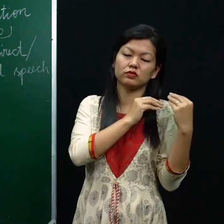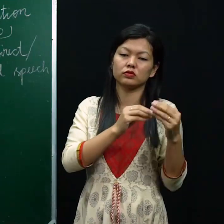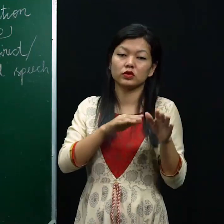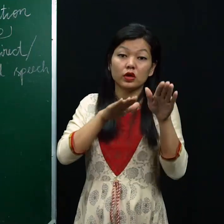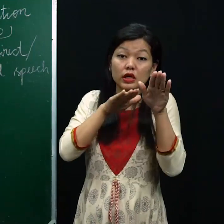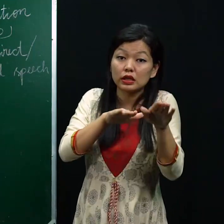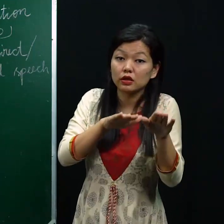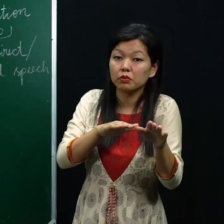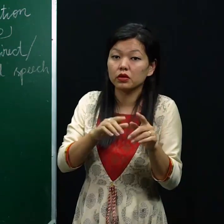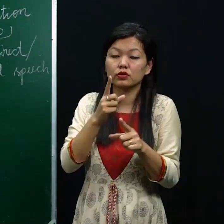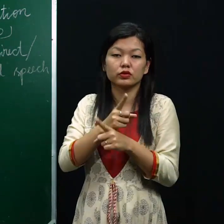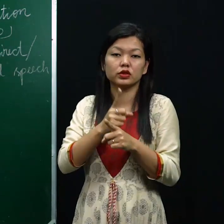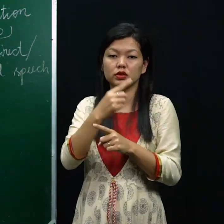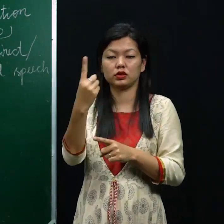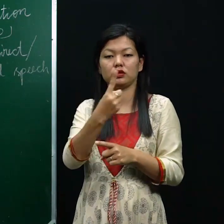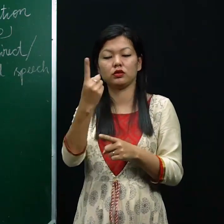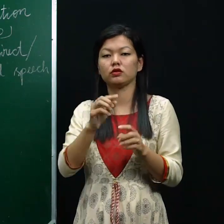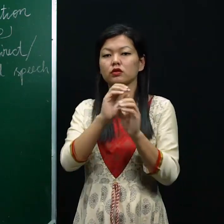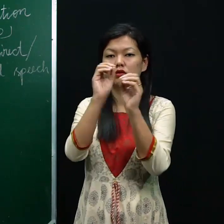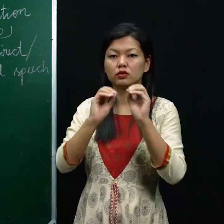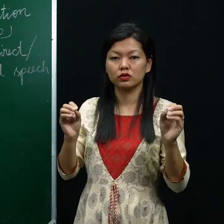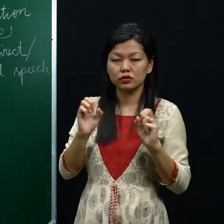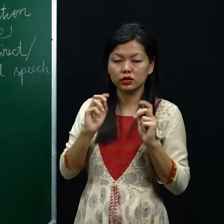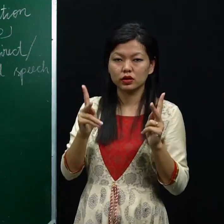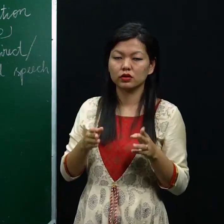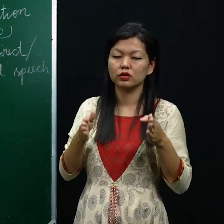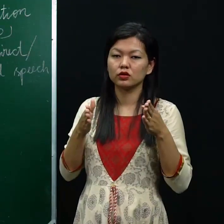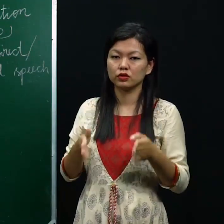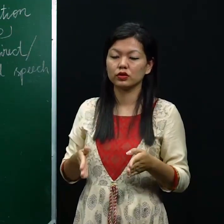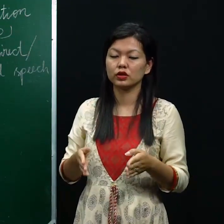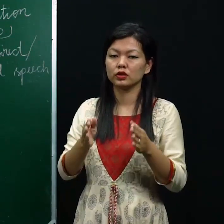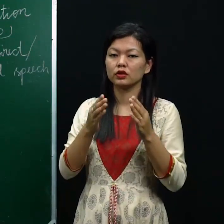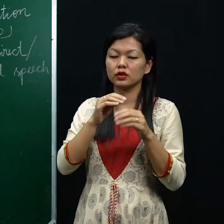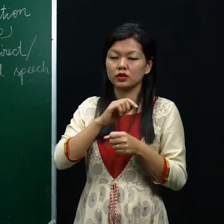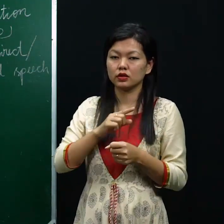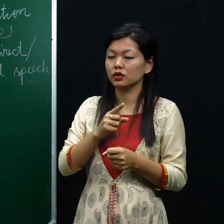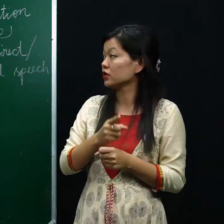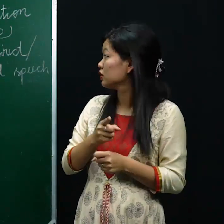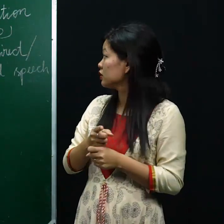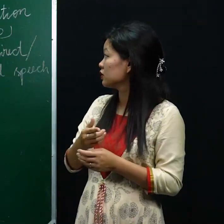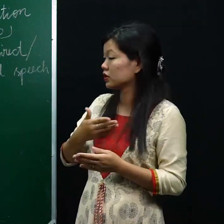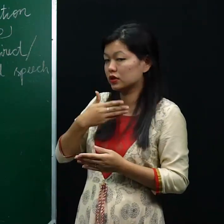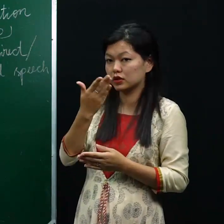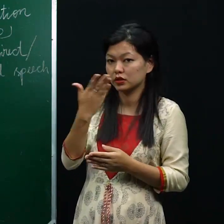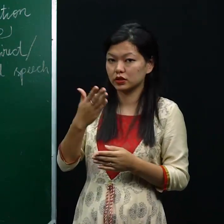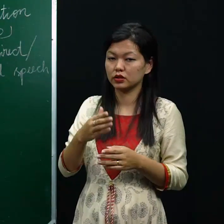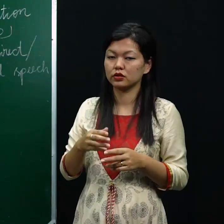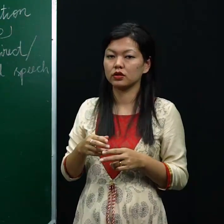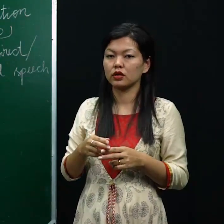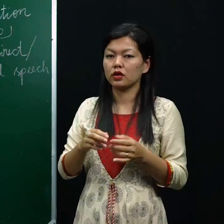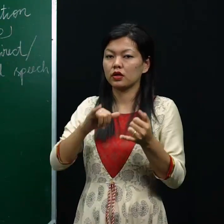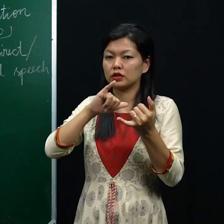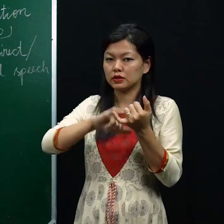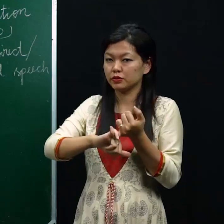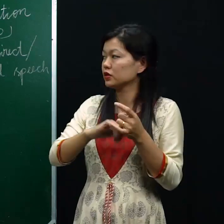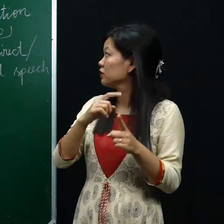to do that, I want you to pay special attention to what I'm going to explain today. Here in English, grammar is a